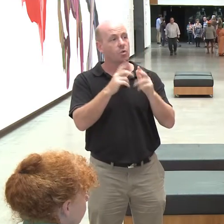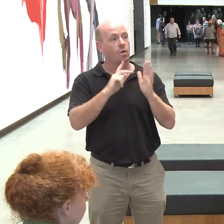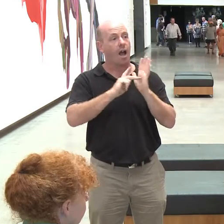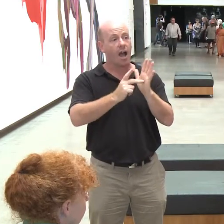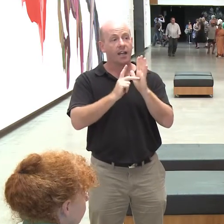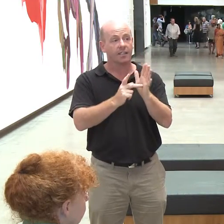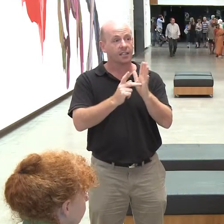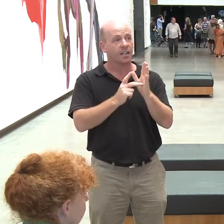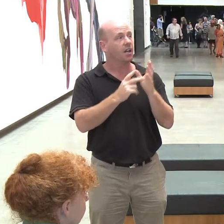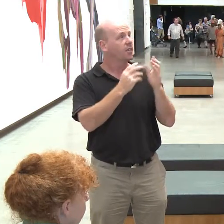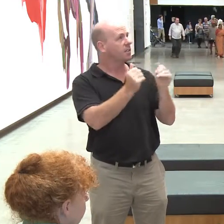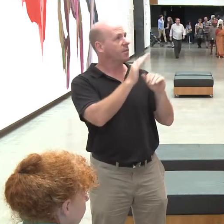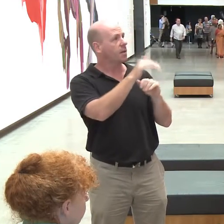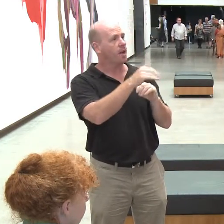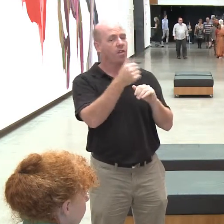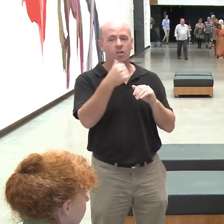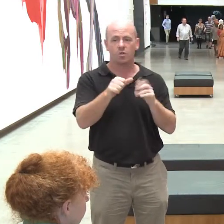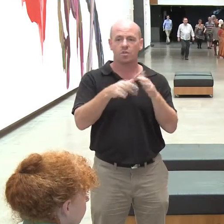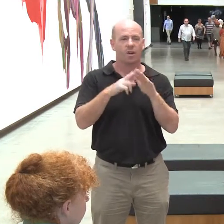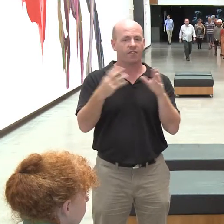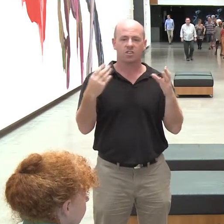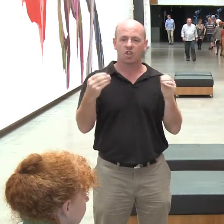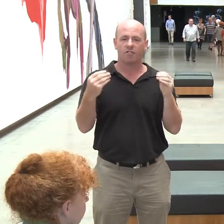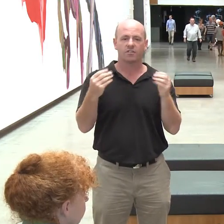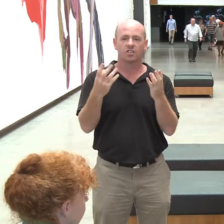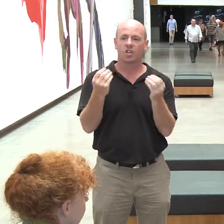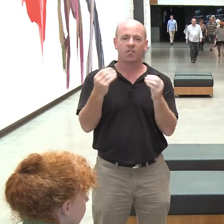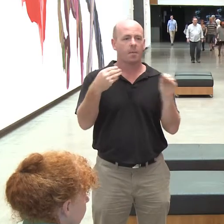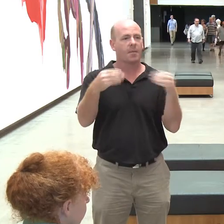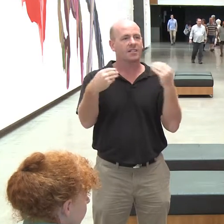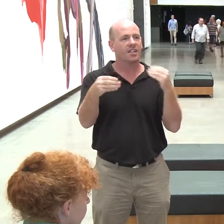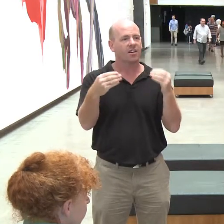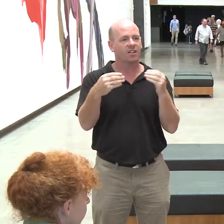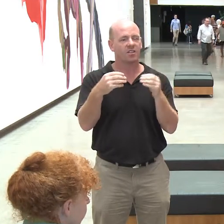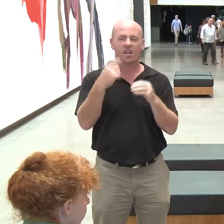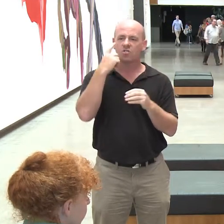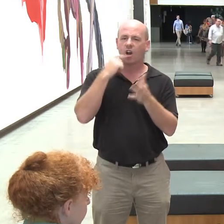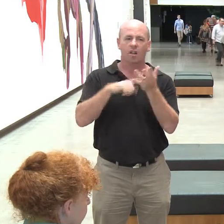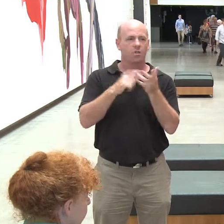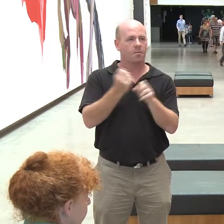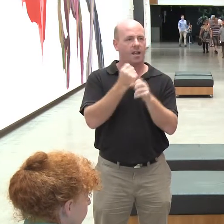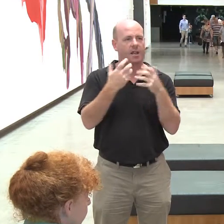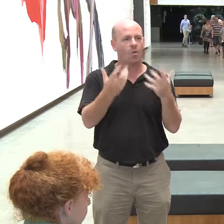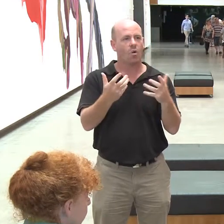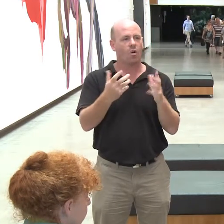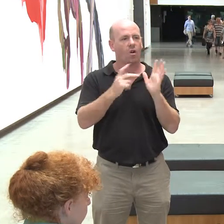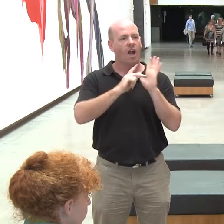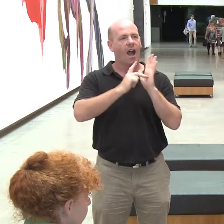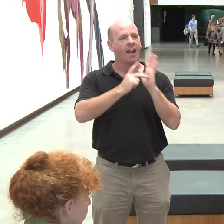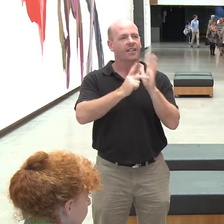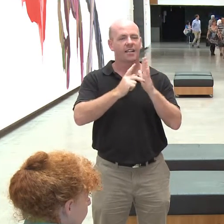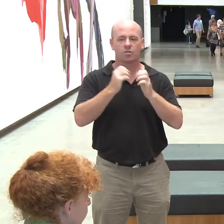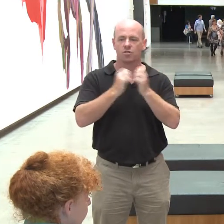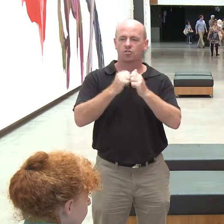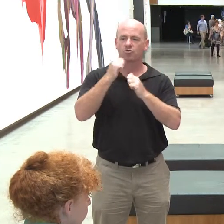is something about the use of the soft material in terms of attempting to make a much more architectural